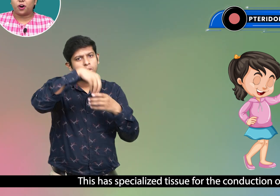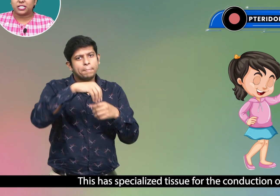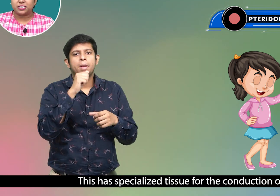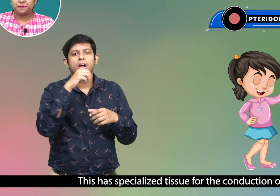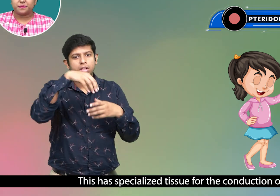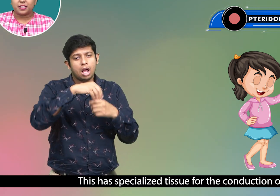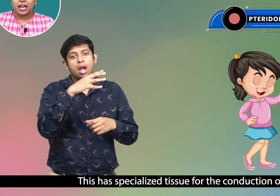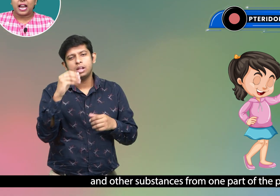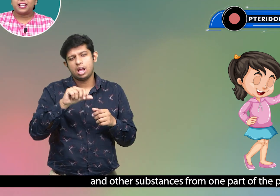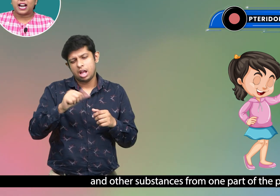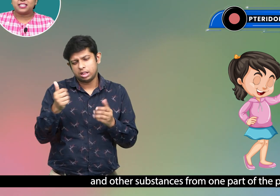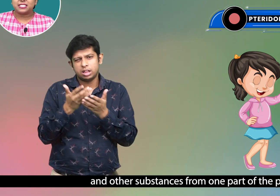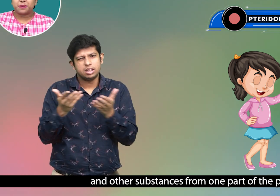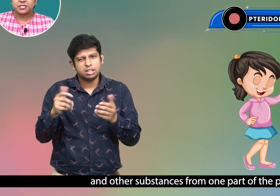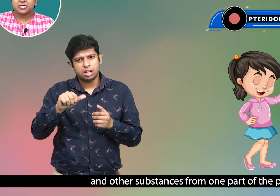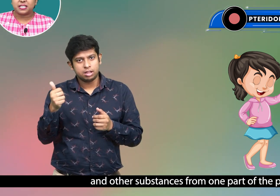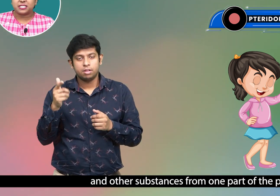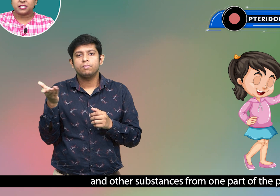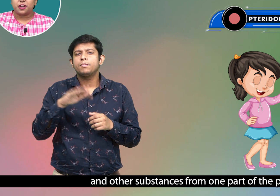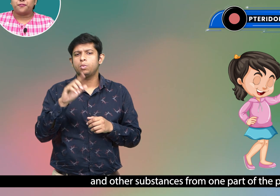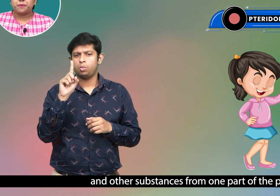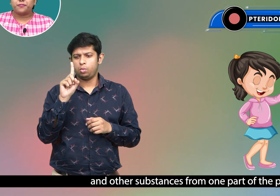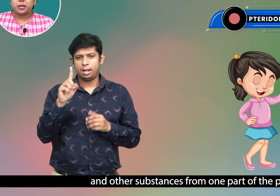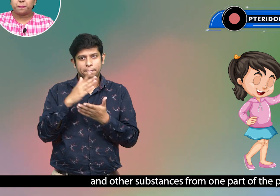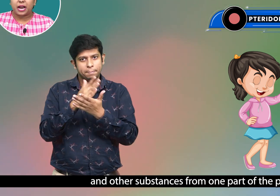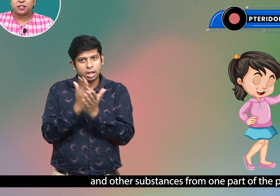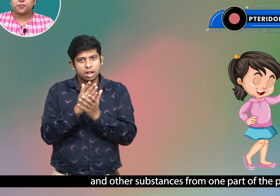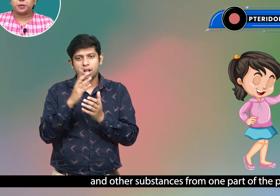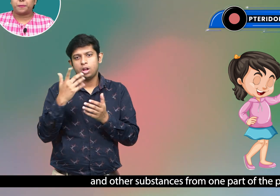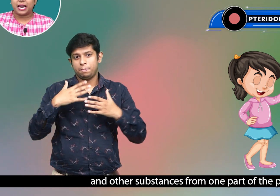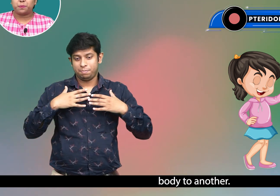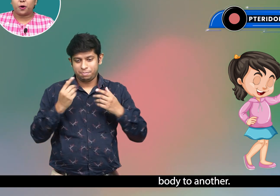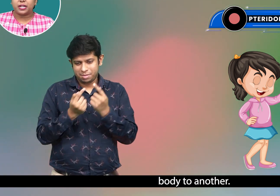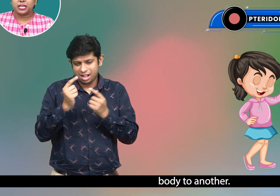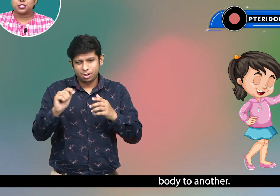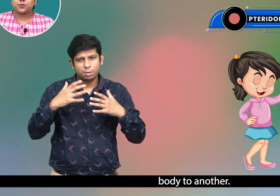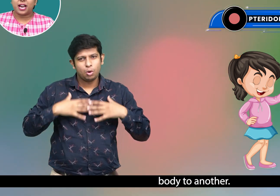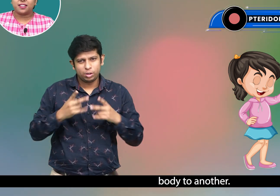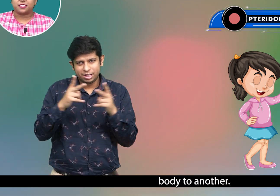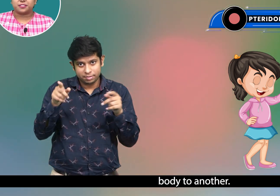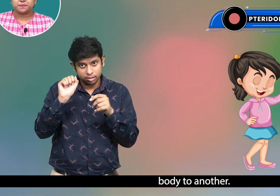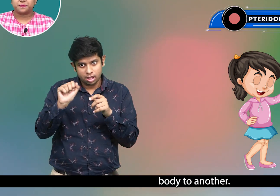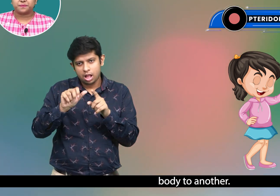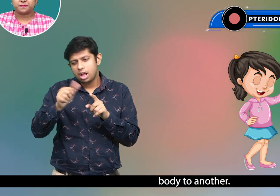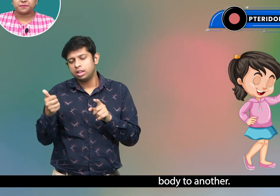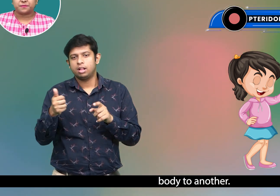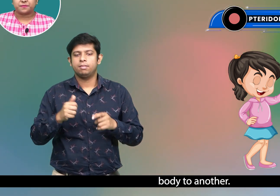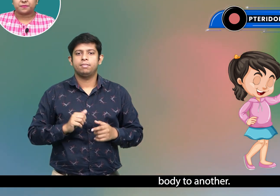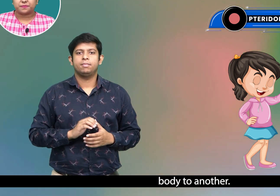of water and other substances from one part of the plant body to another.